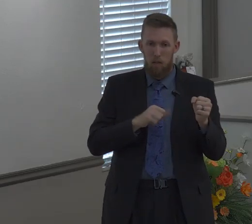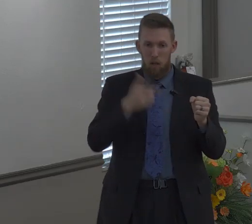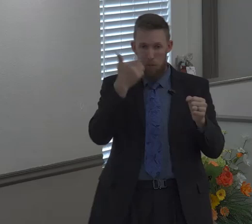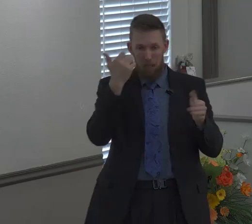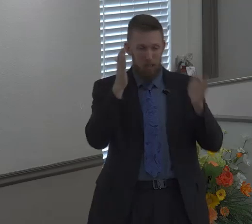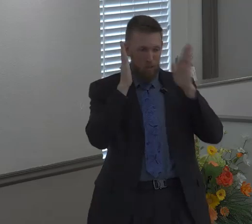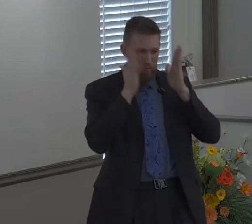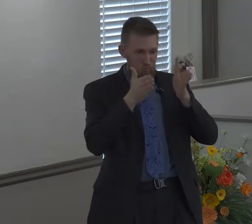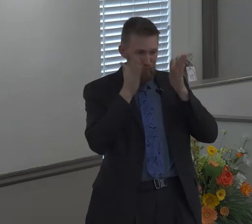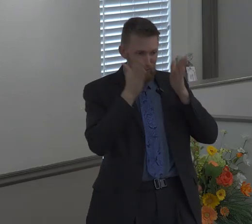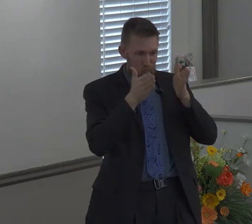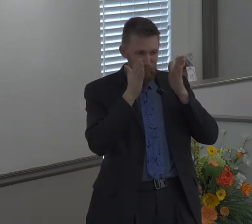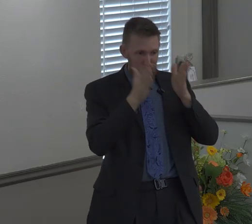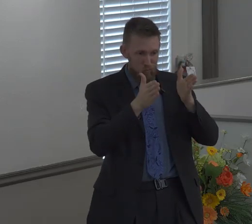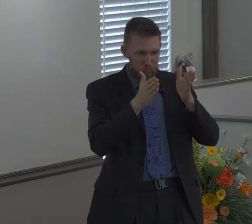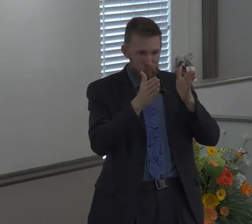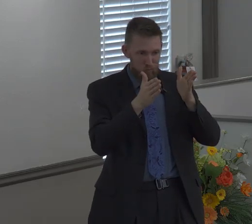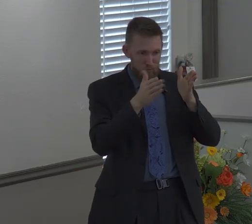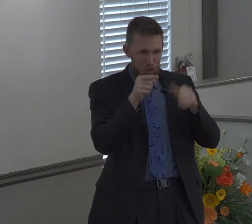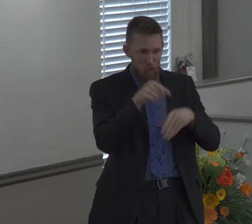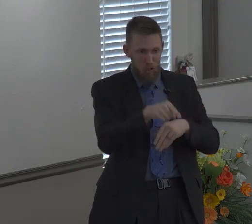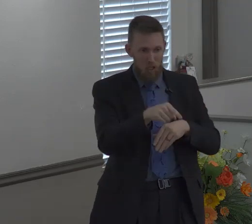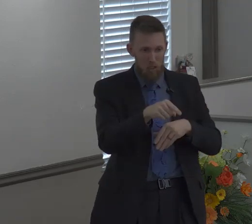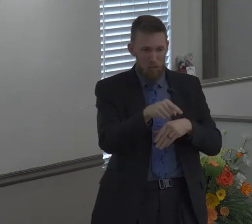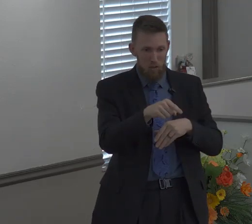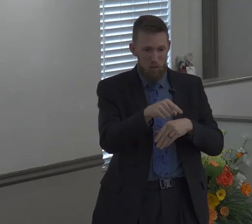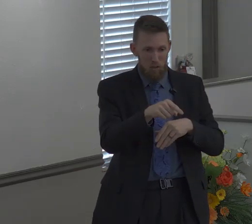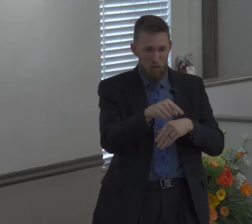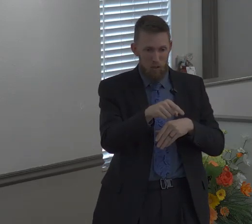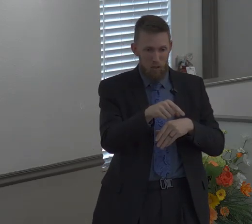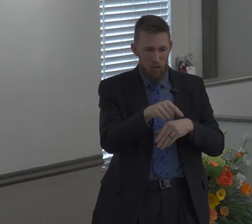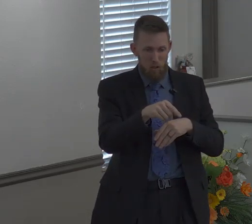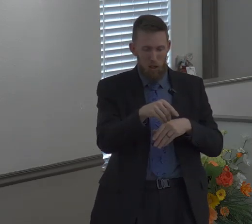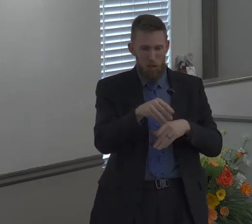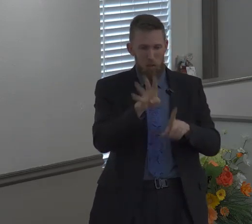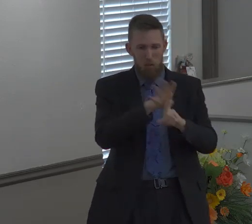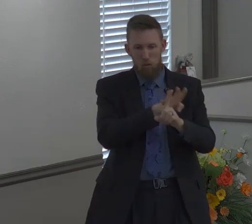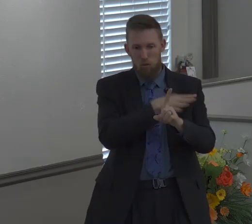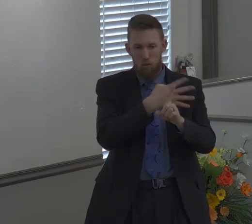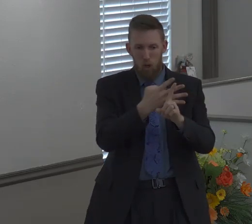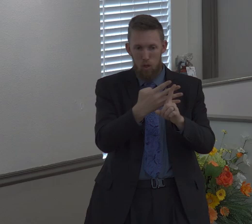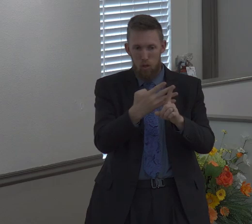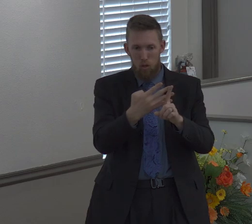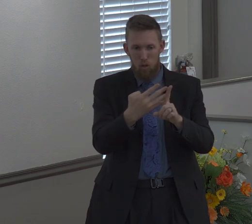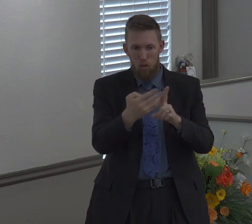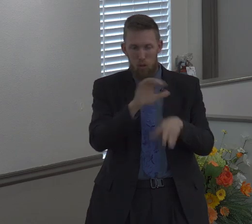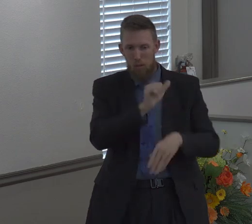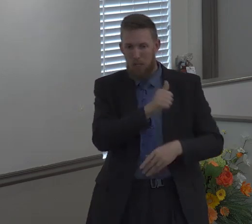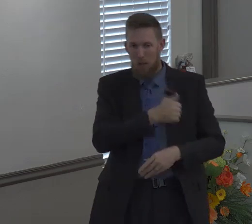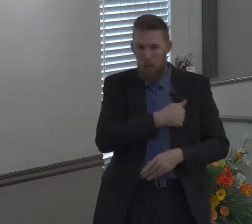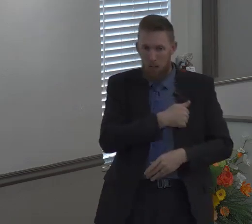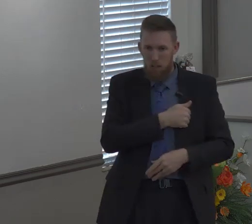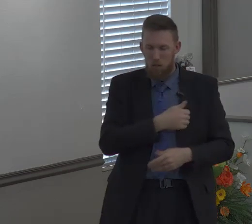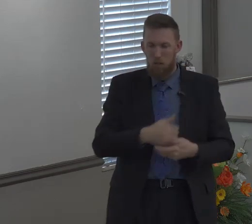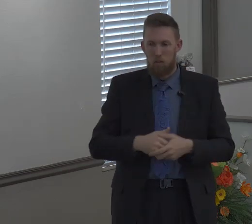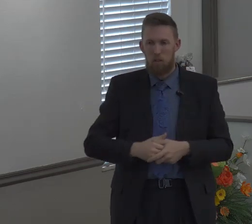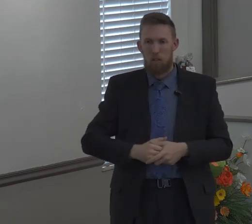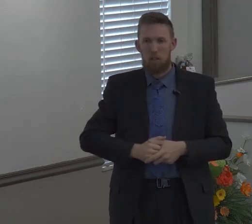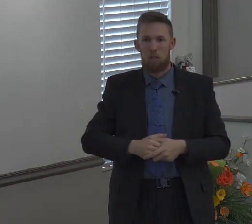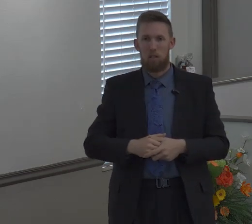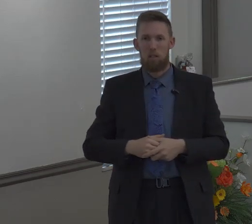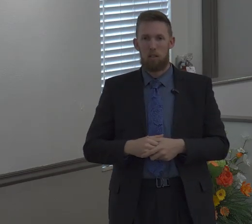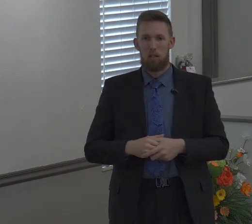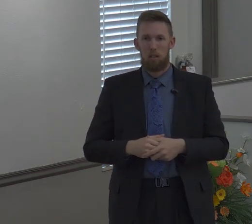heed to seducing spirits. Whatever those are out there, whatever individuals are